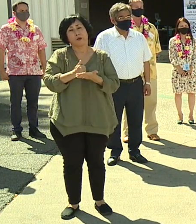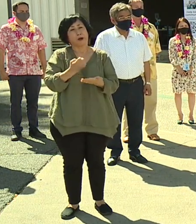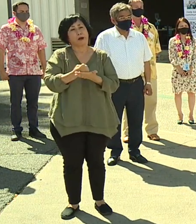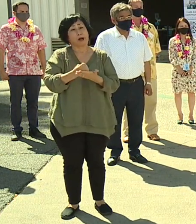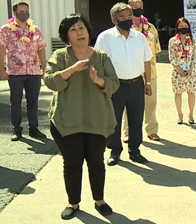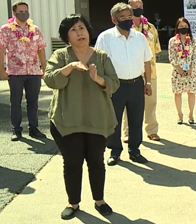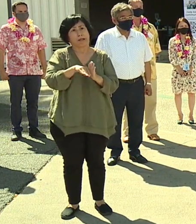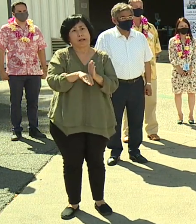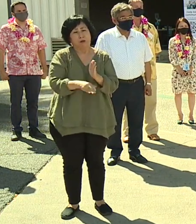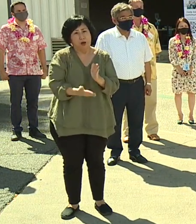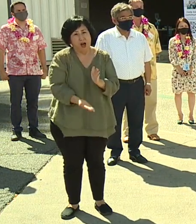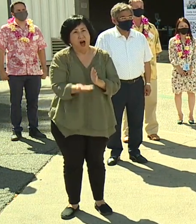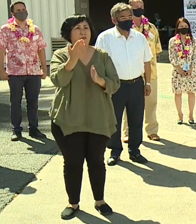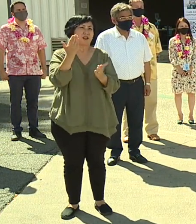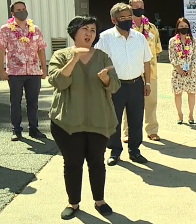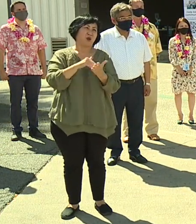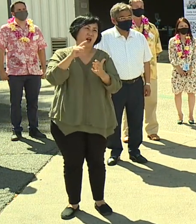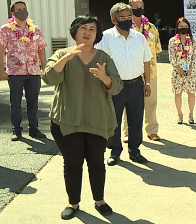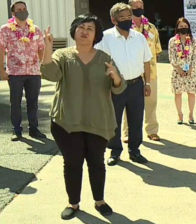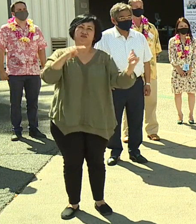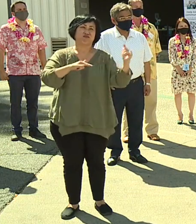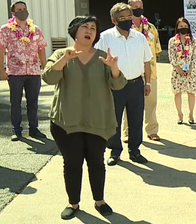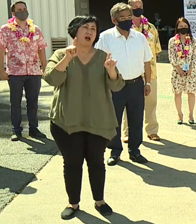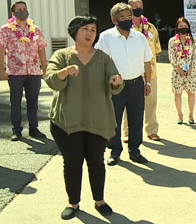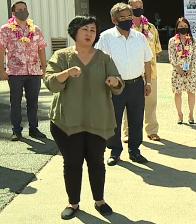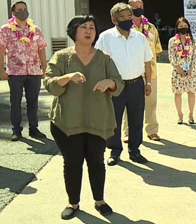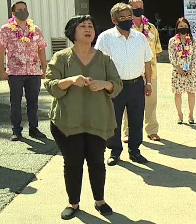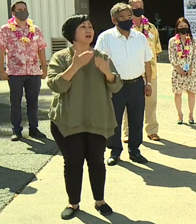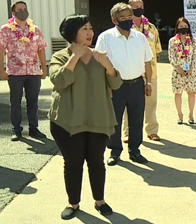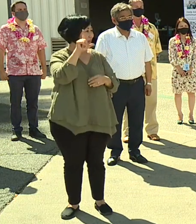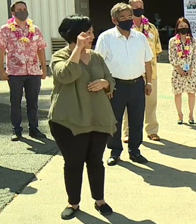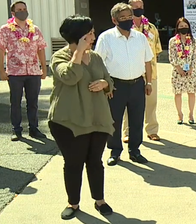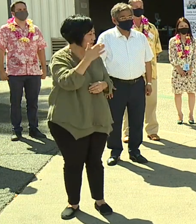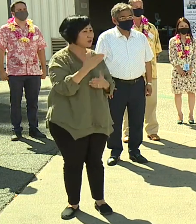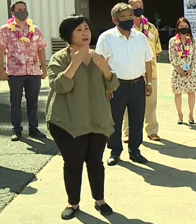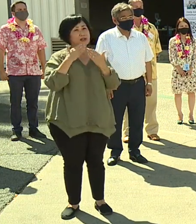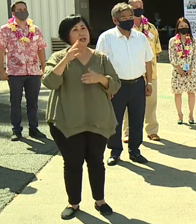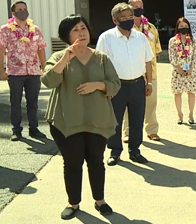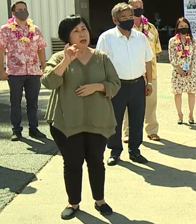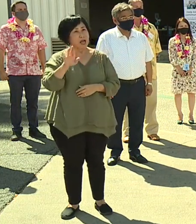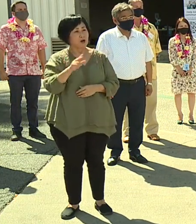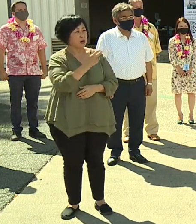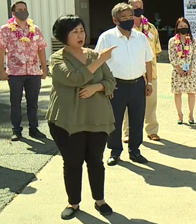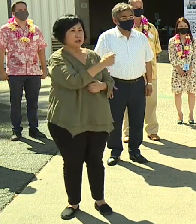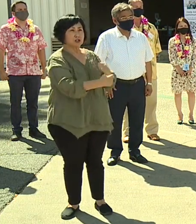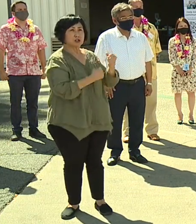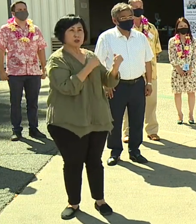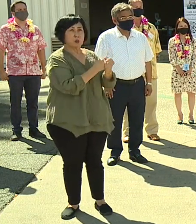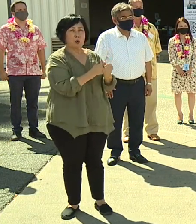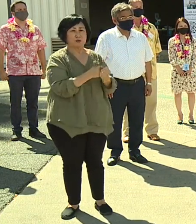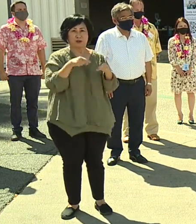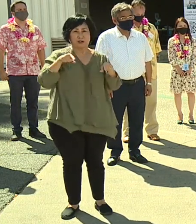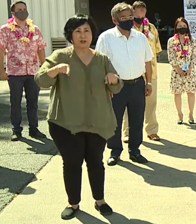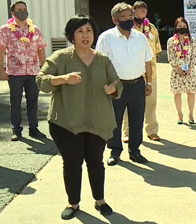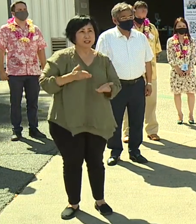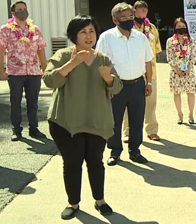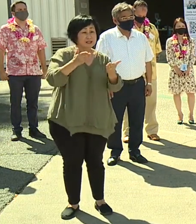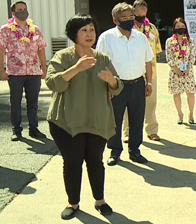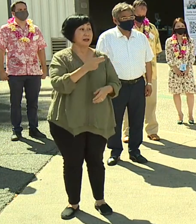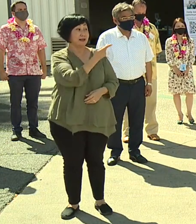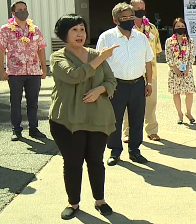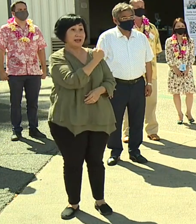So I want to thank the governor. I want to thank the mayor for the support of this initiative. And as he